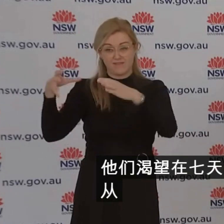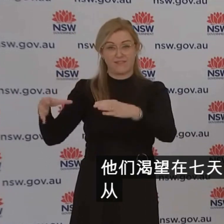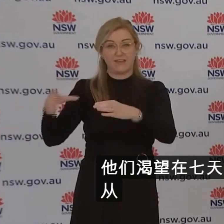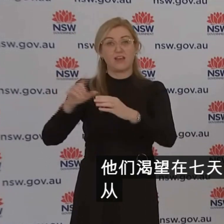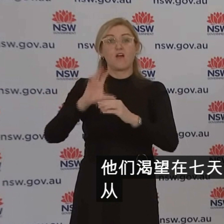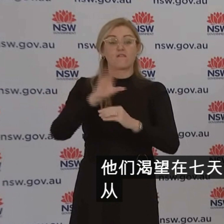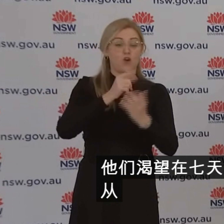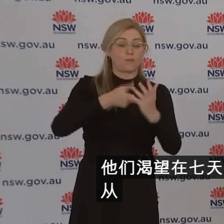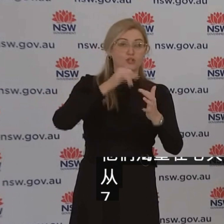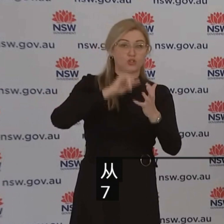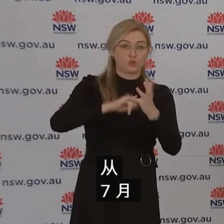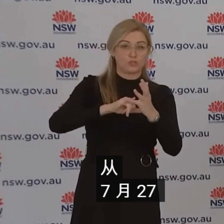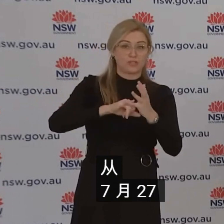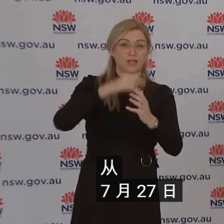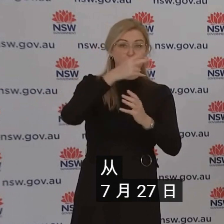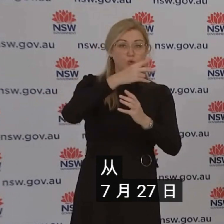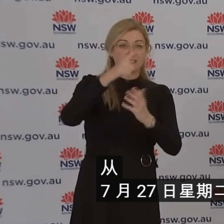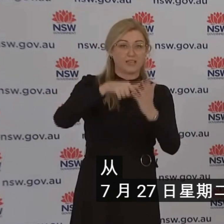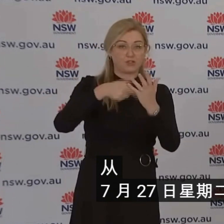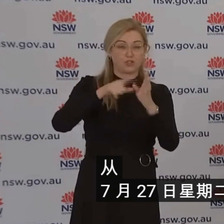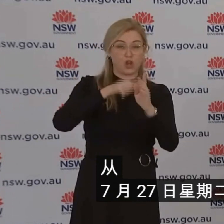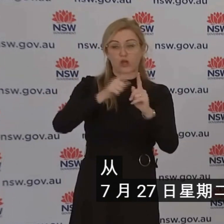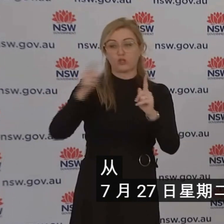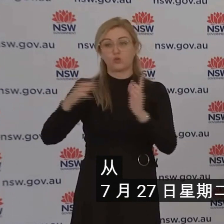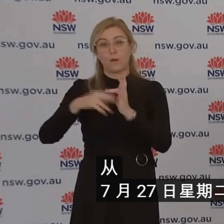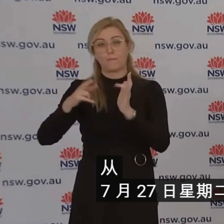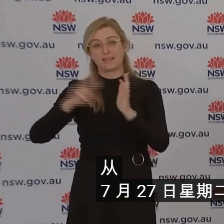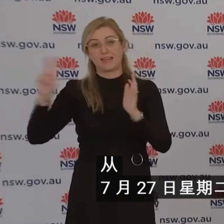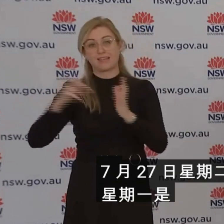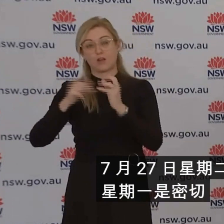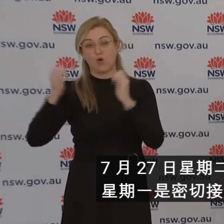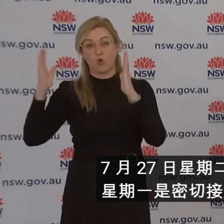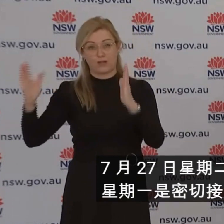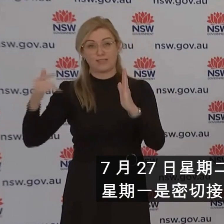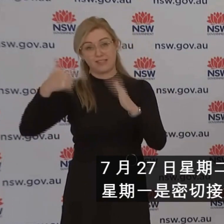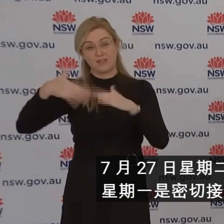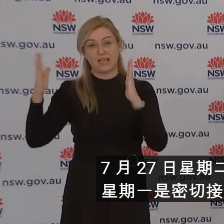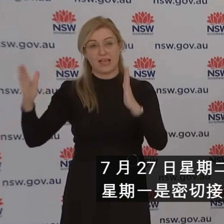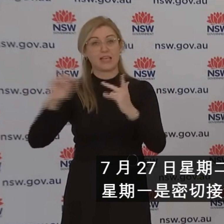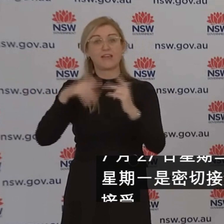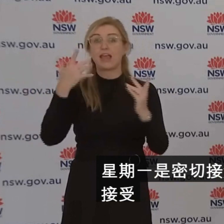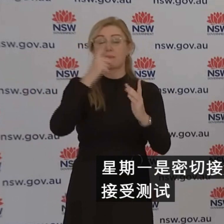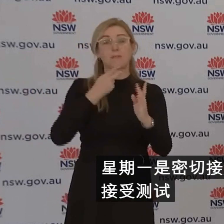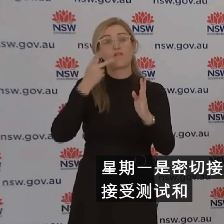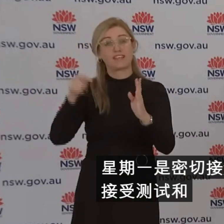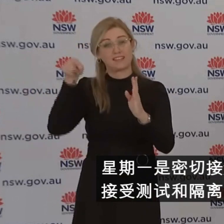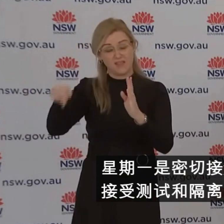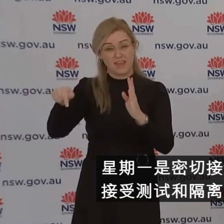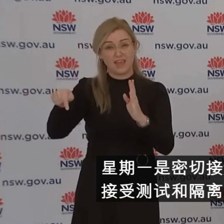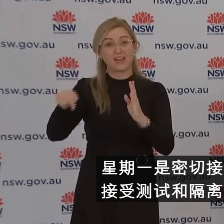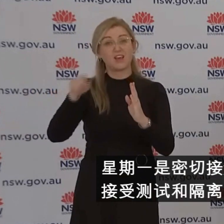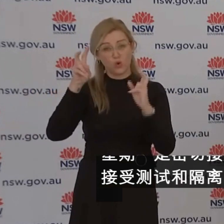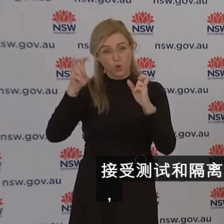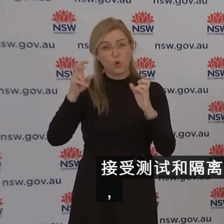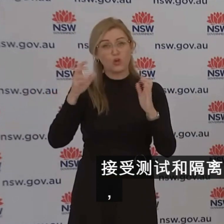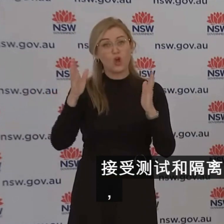days from Tuesday the 27th of July to Monday the 2nd of August inclusive is a close contact and must get tested and isolate for